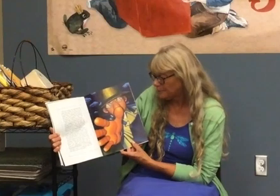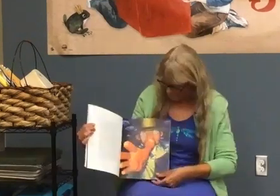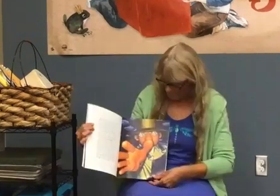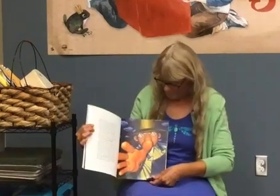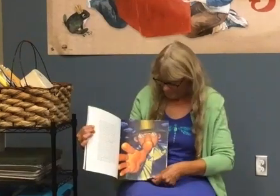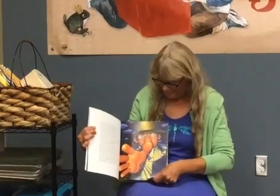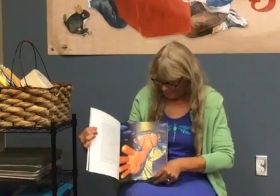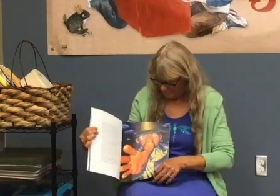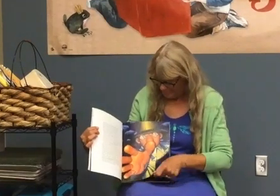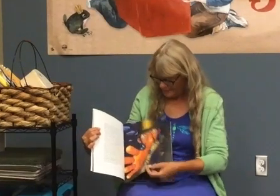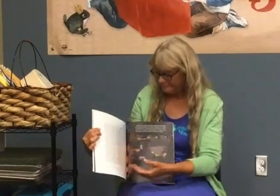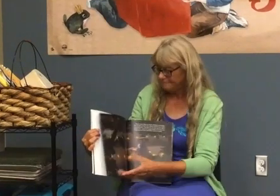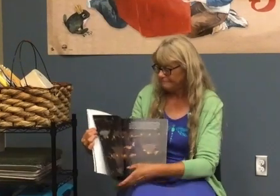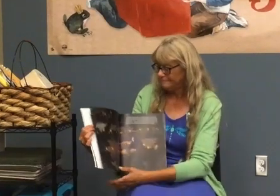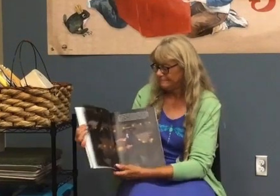came to a complete back.